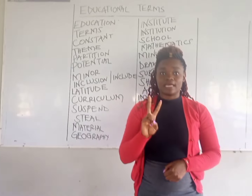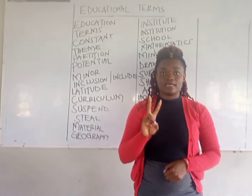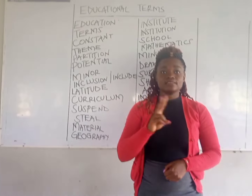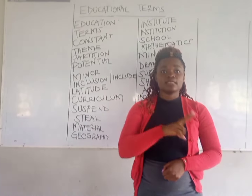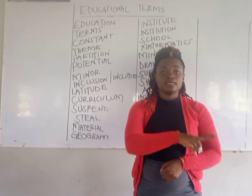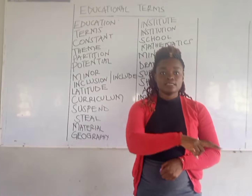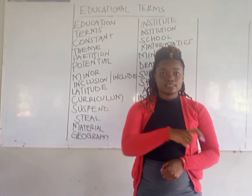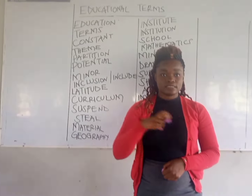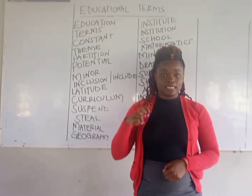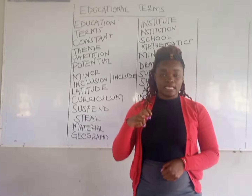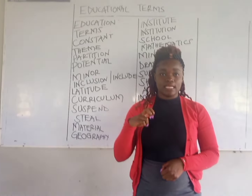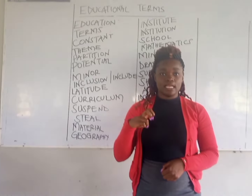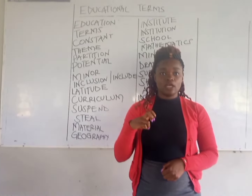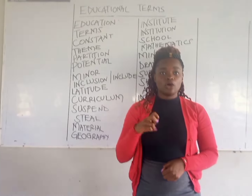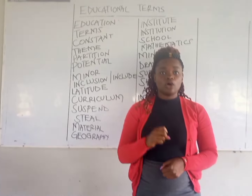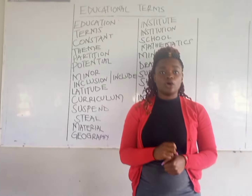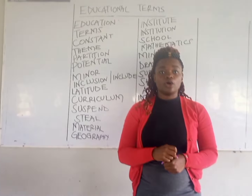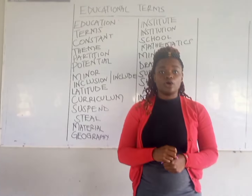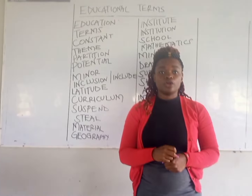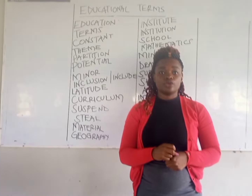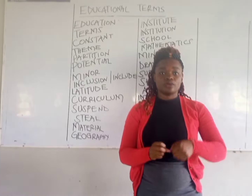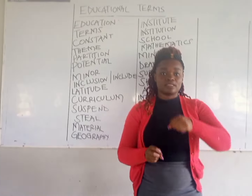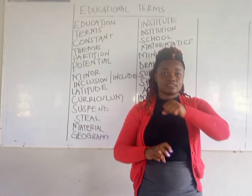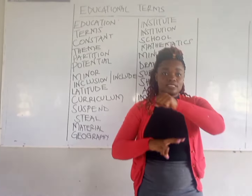fingers. Still. Or you can still.